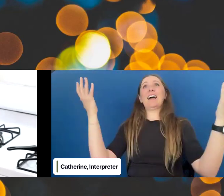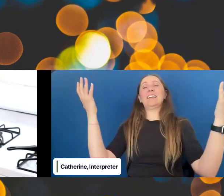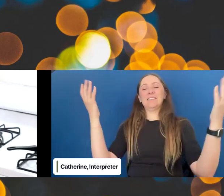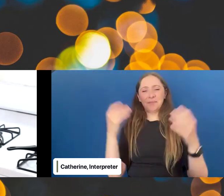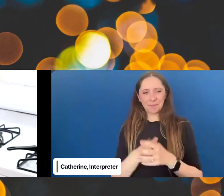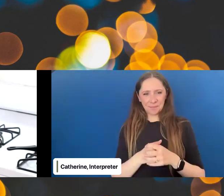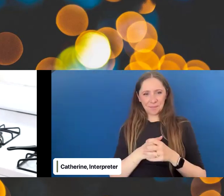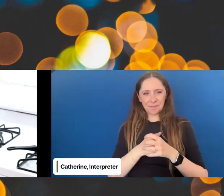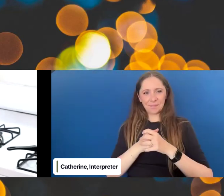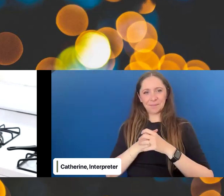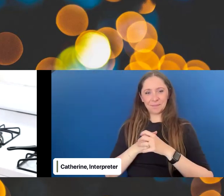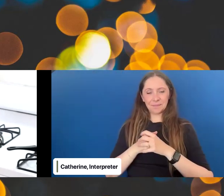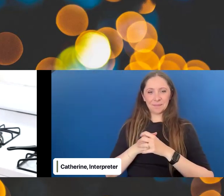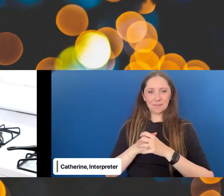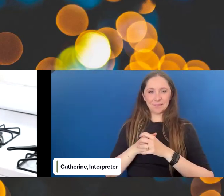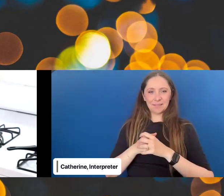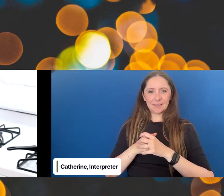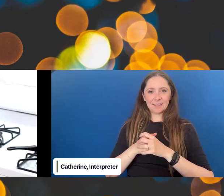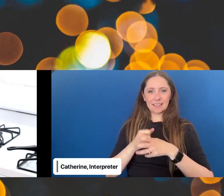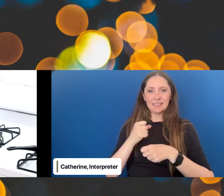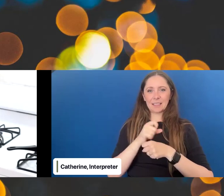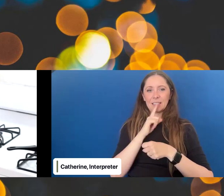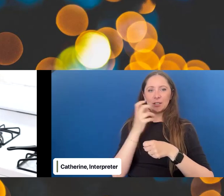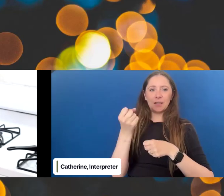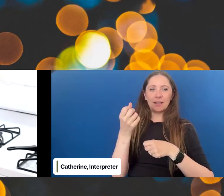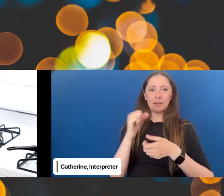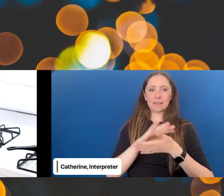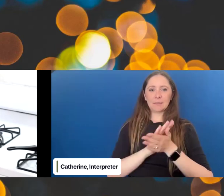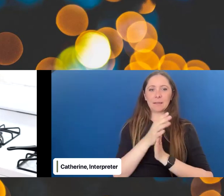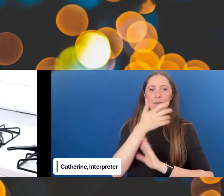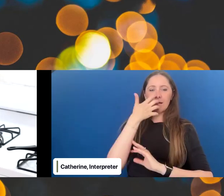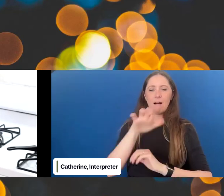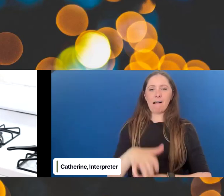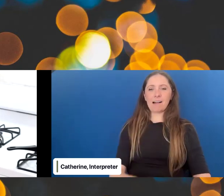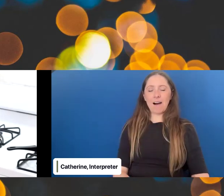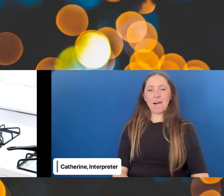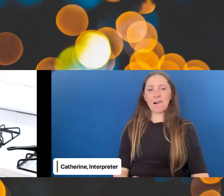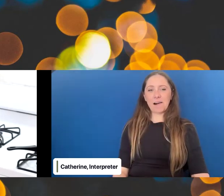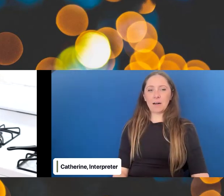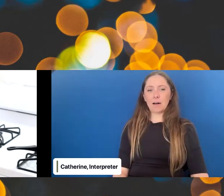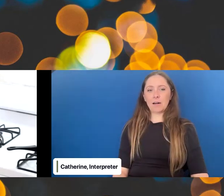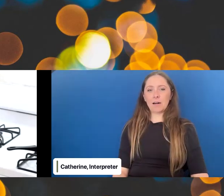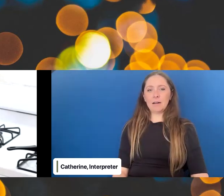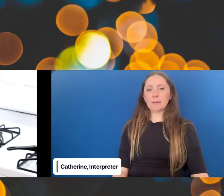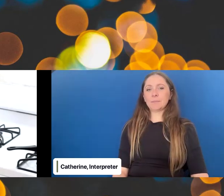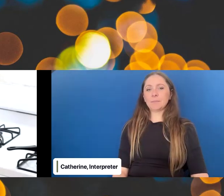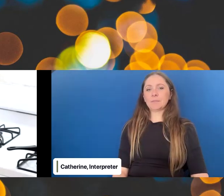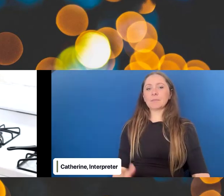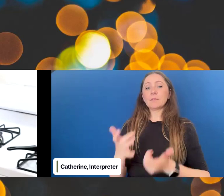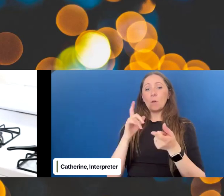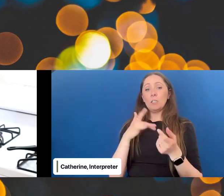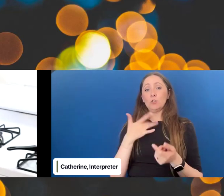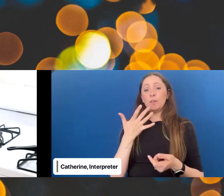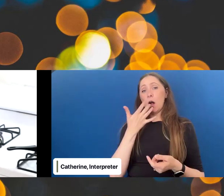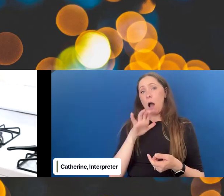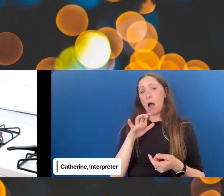name. All right, here we go. Make sure your milk is getting hot. And you want it to feel hot and